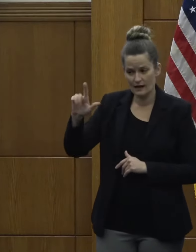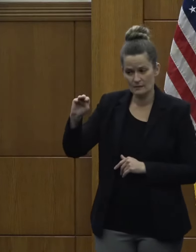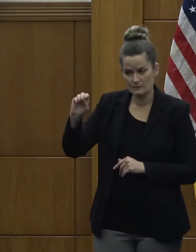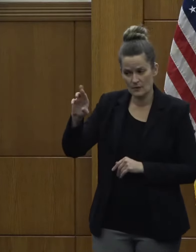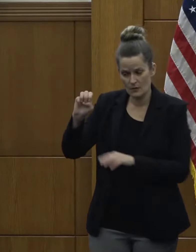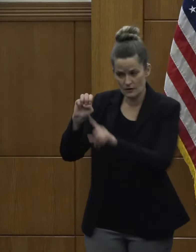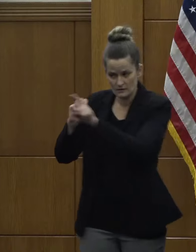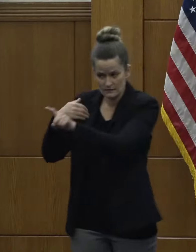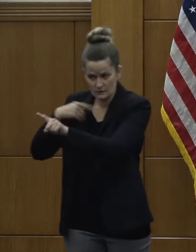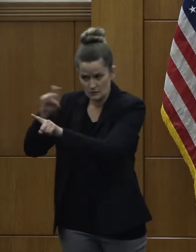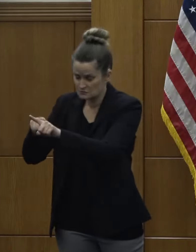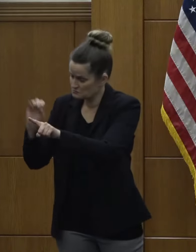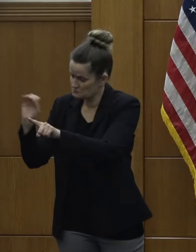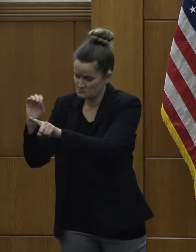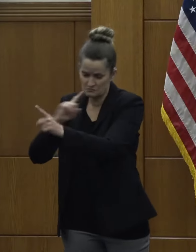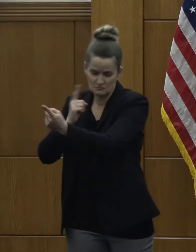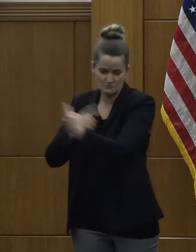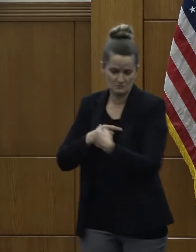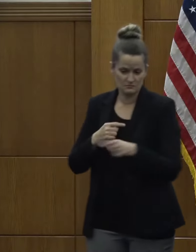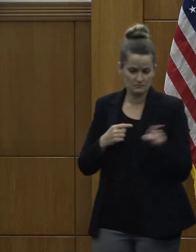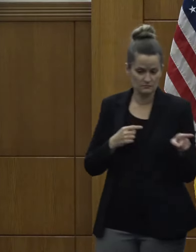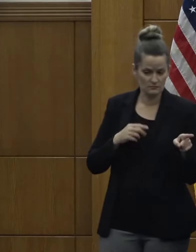Luca Powell.